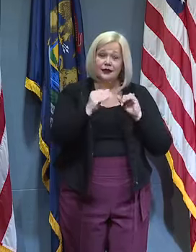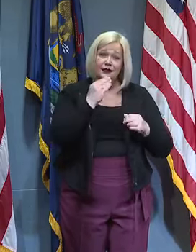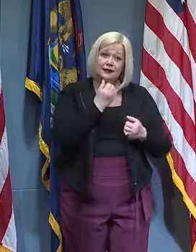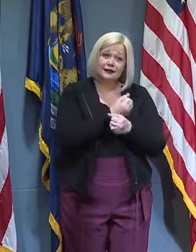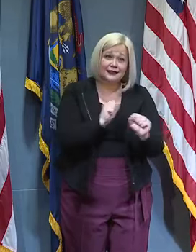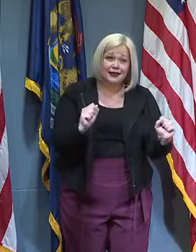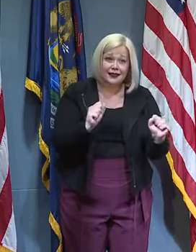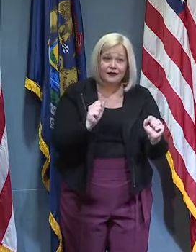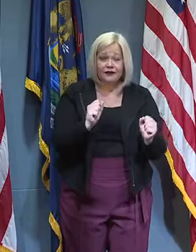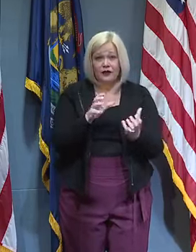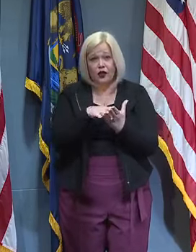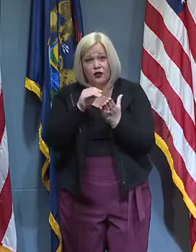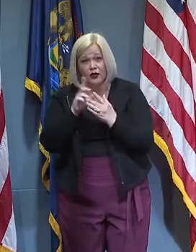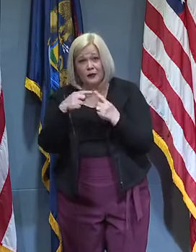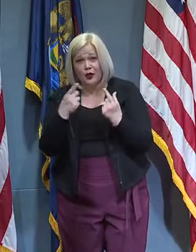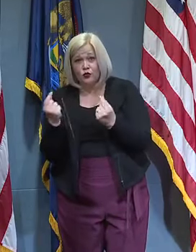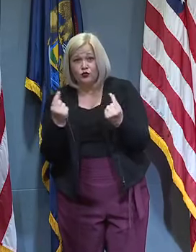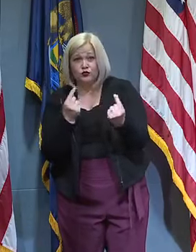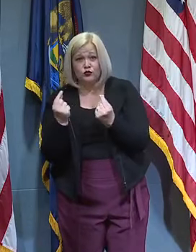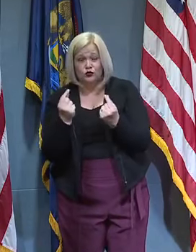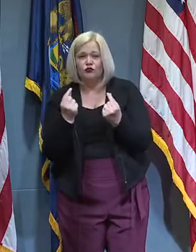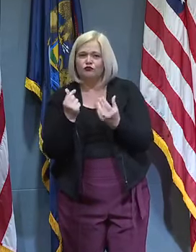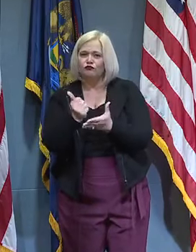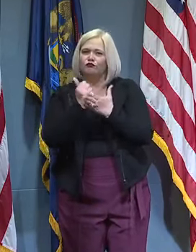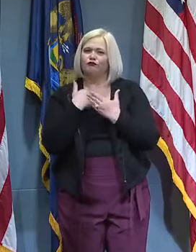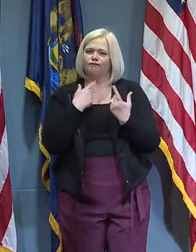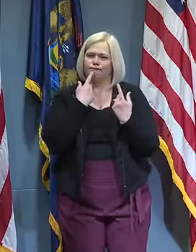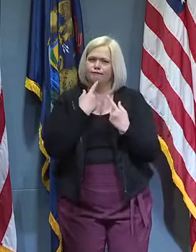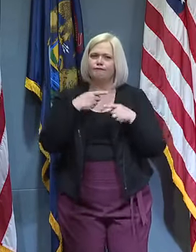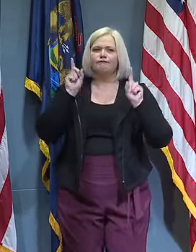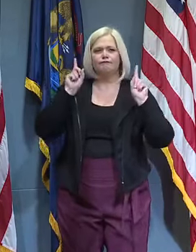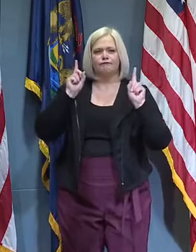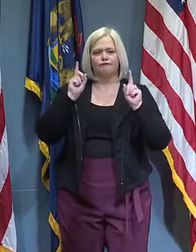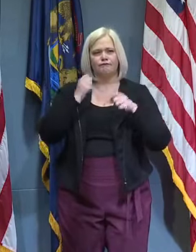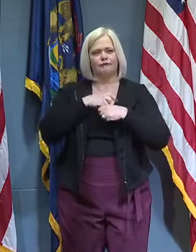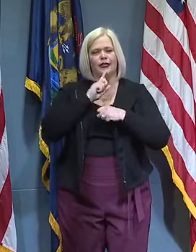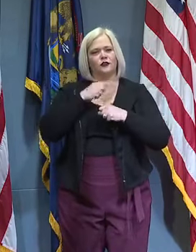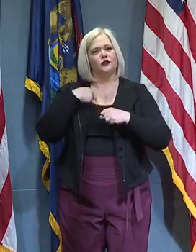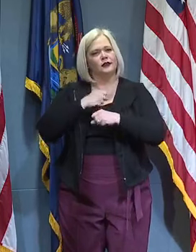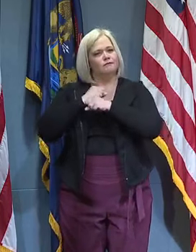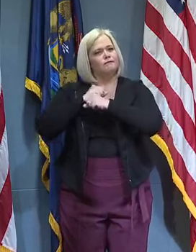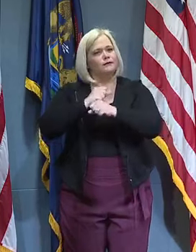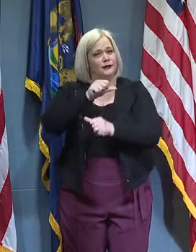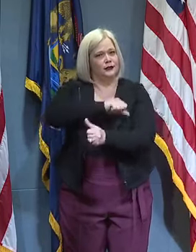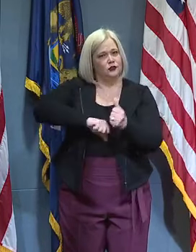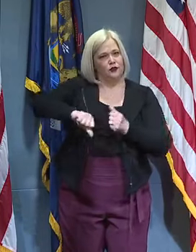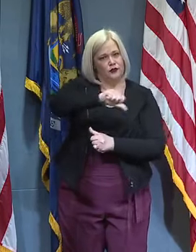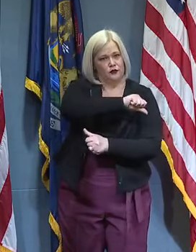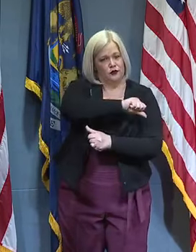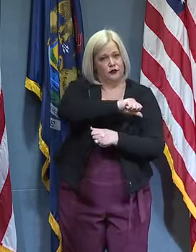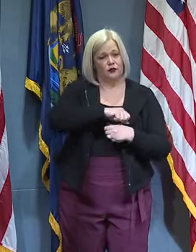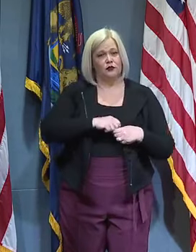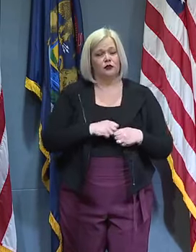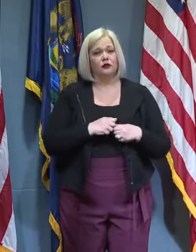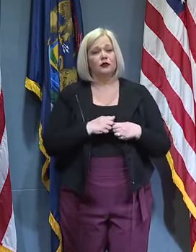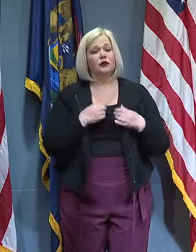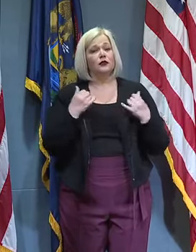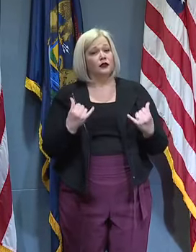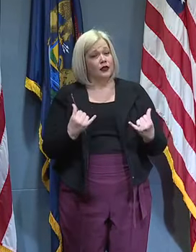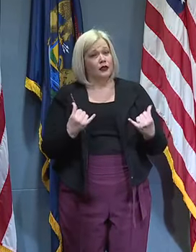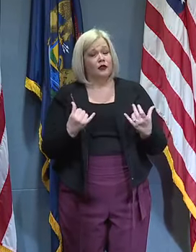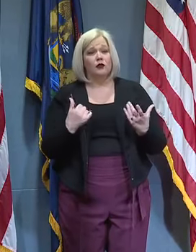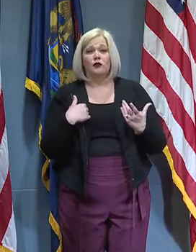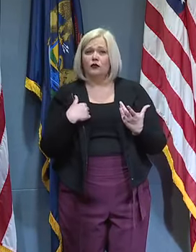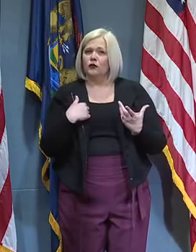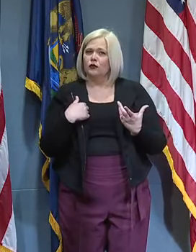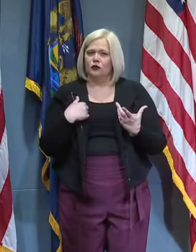staying informed are helping us get through this crisis and to protect one another. That said, I know